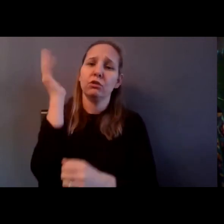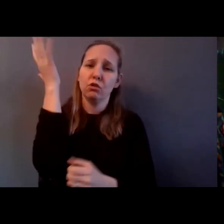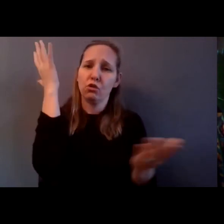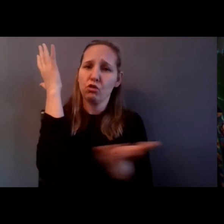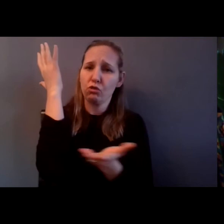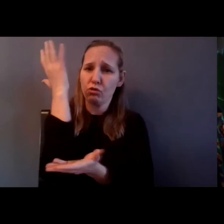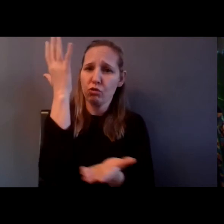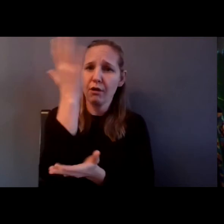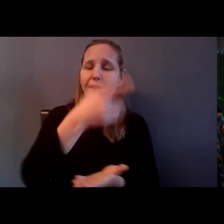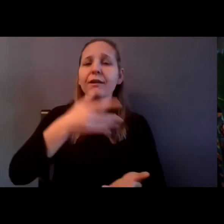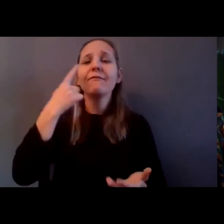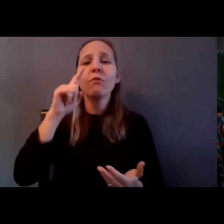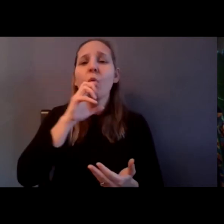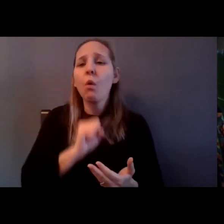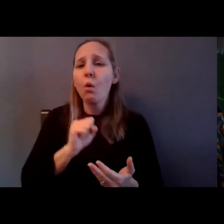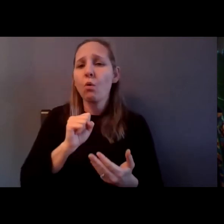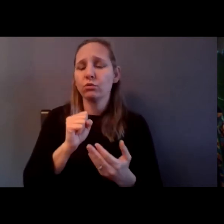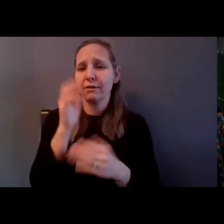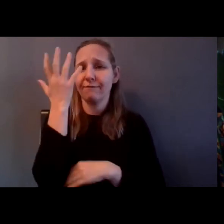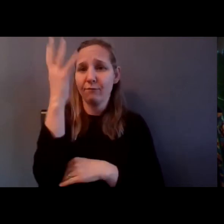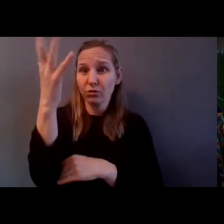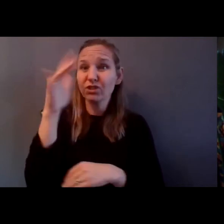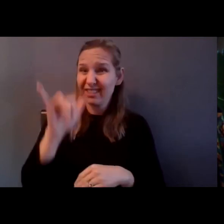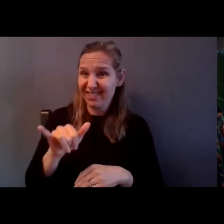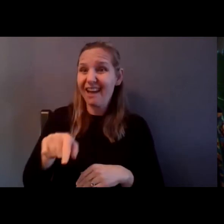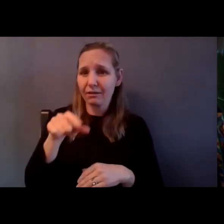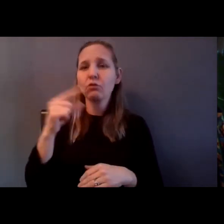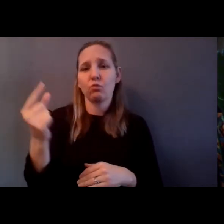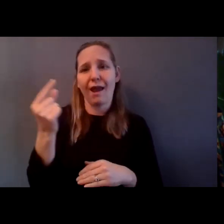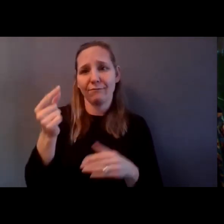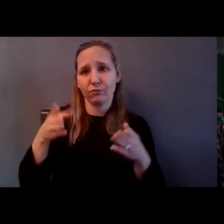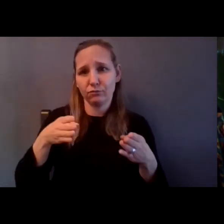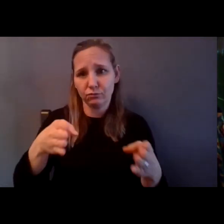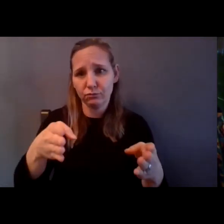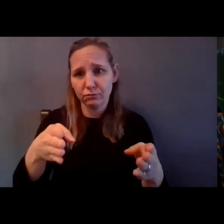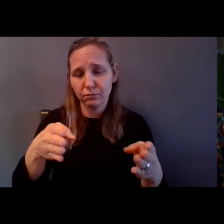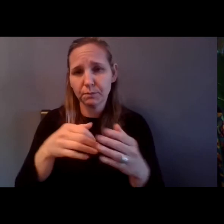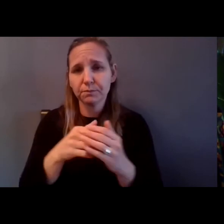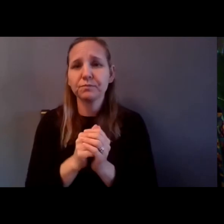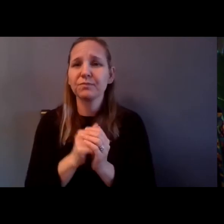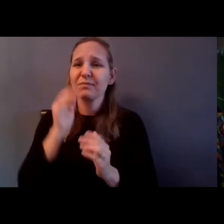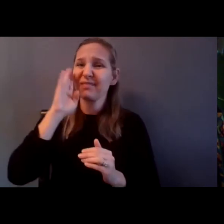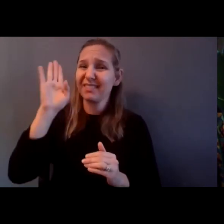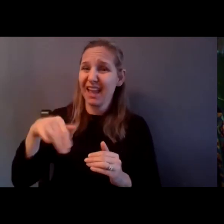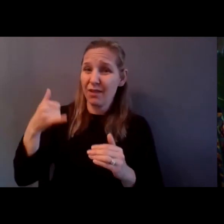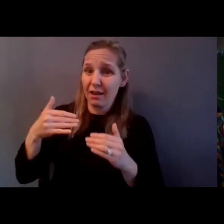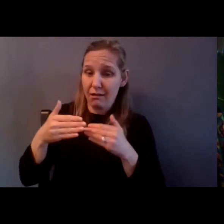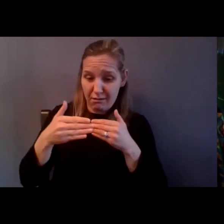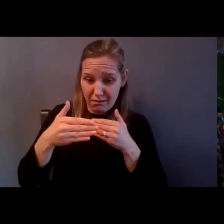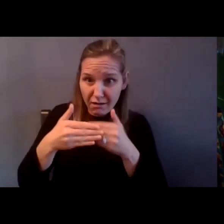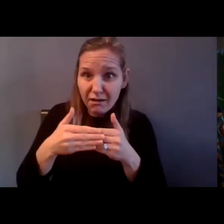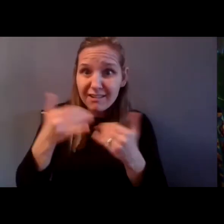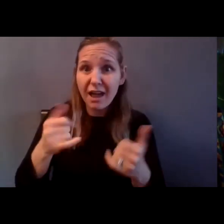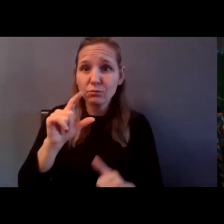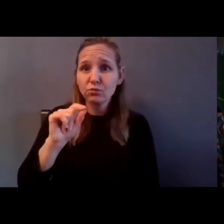to establish what we know as Granville Street today. In the short time of now being 2021 to the